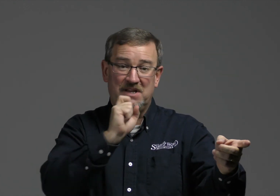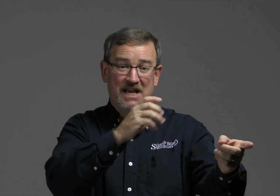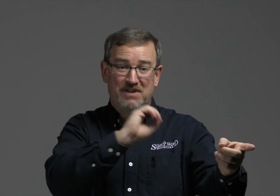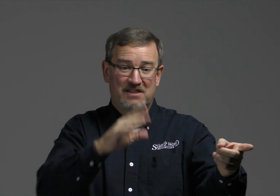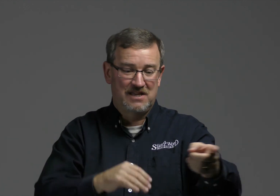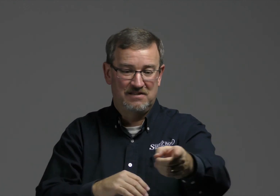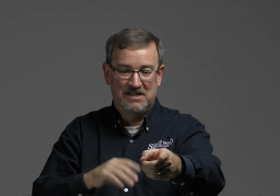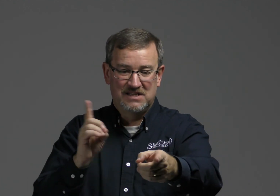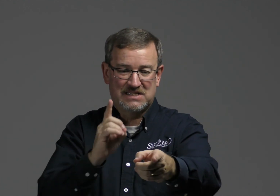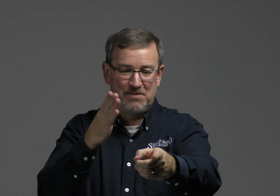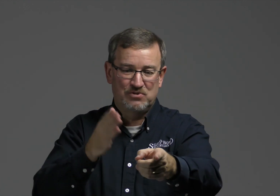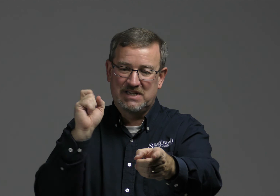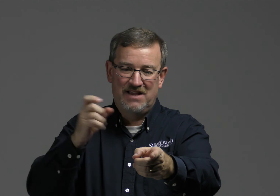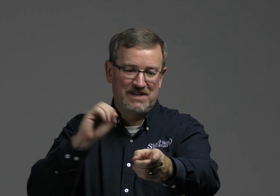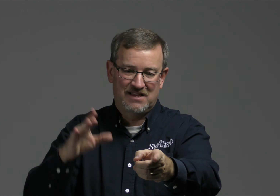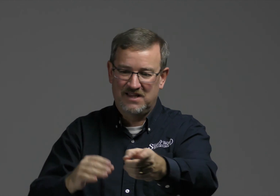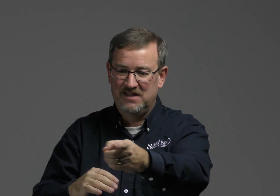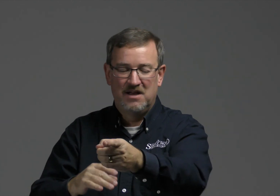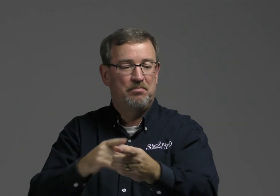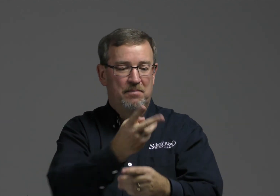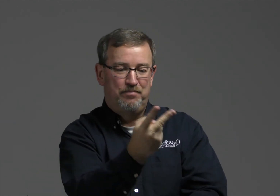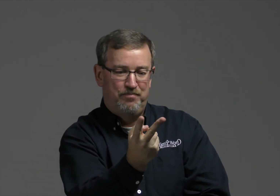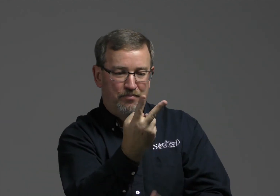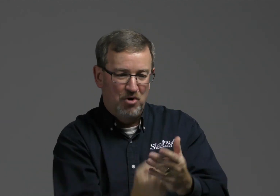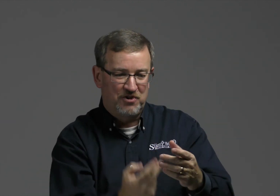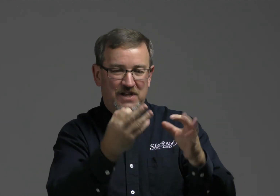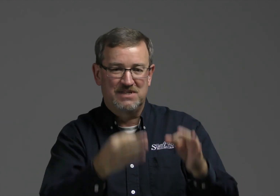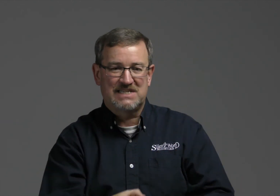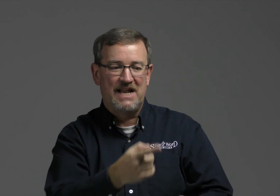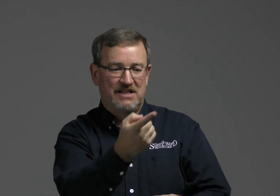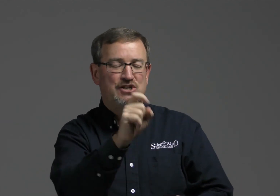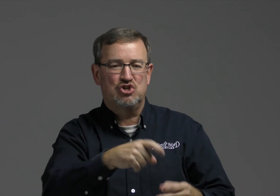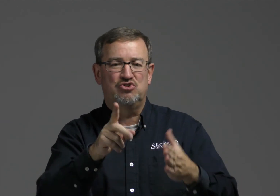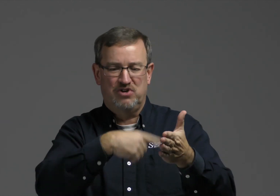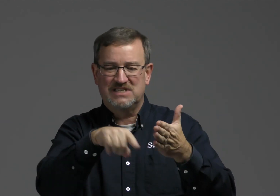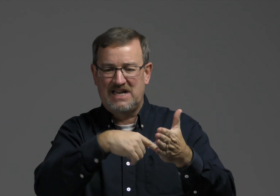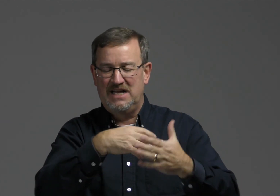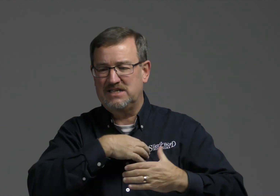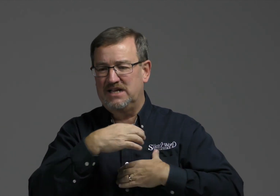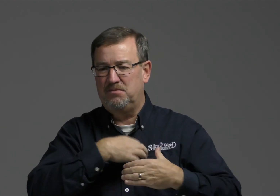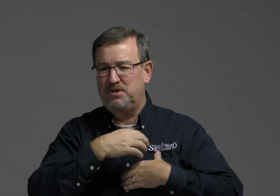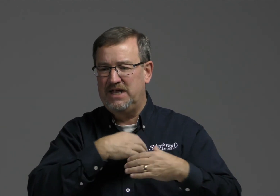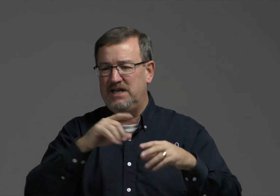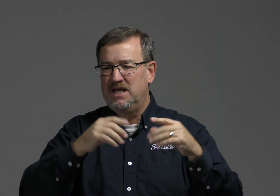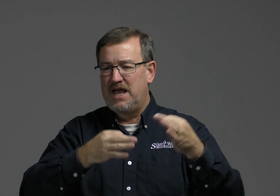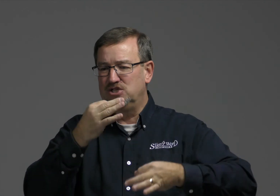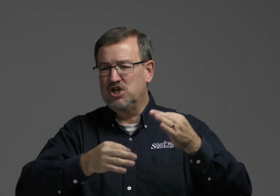Simon gave nothing. Disciples gave nothing. But both of them decided they should criticize and complain and